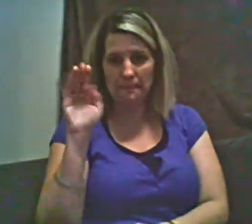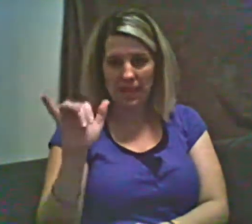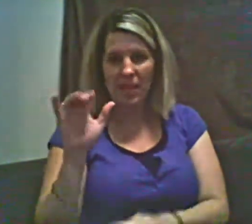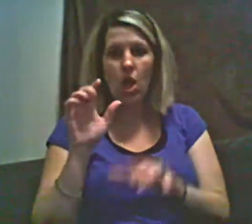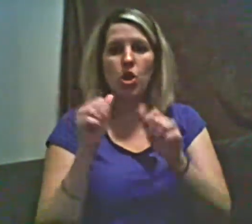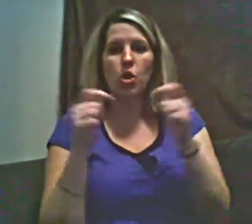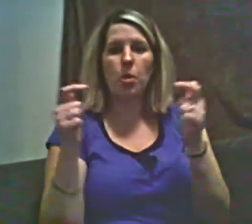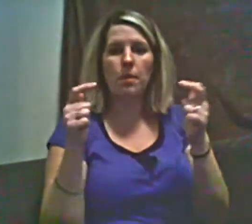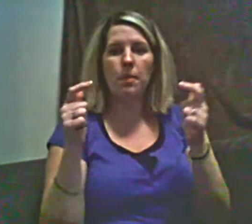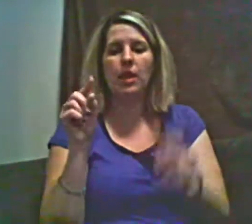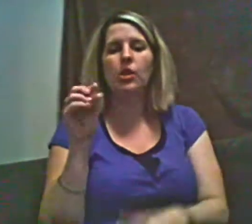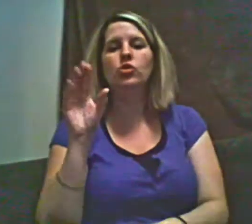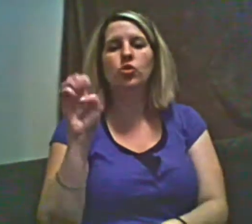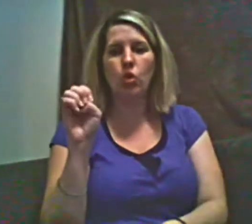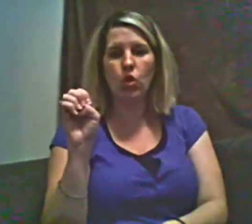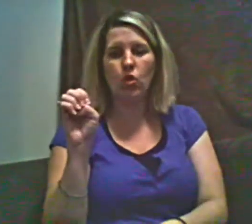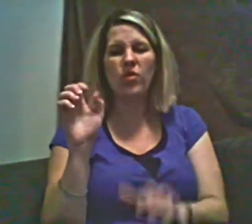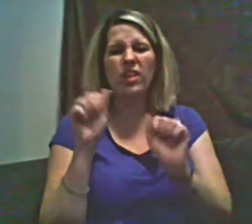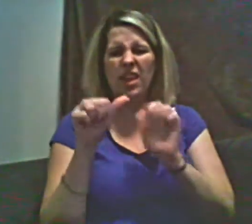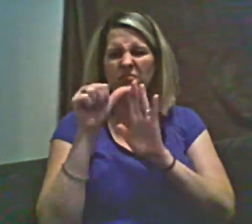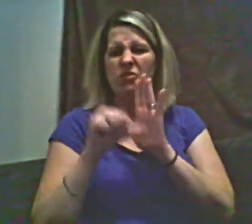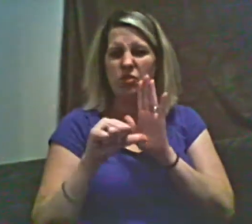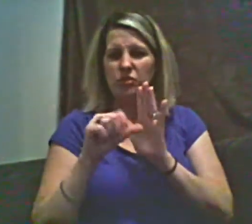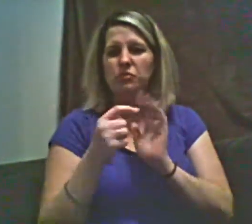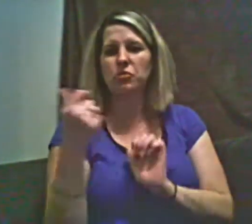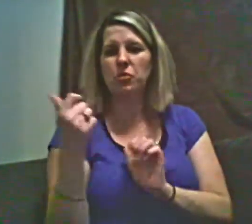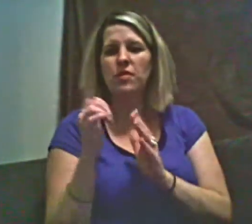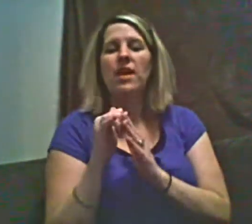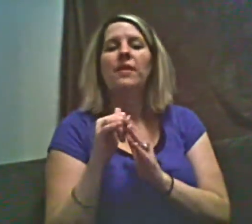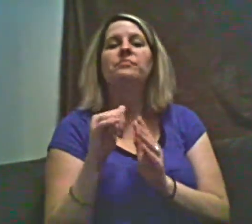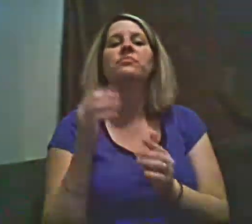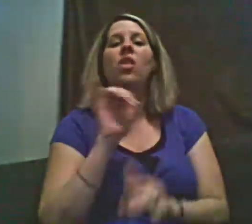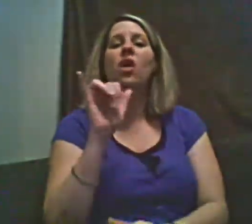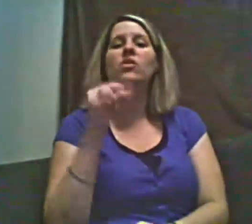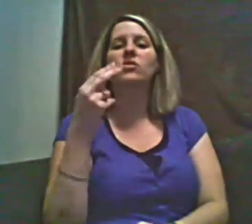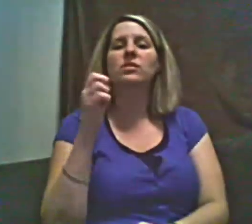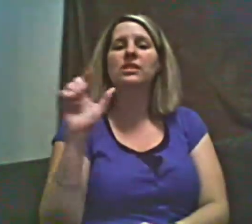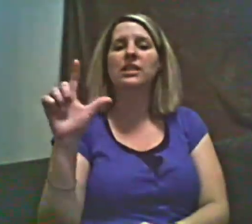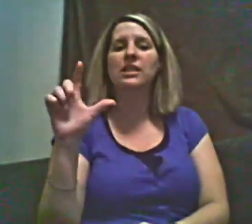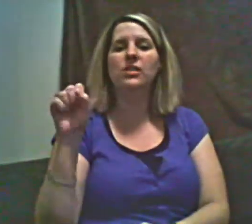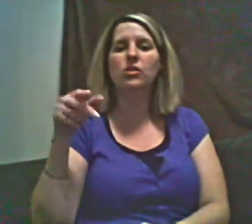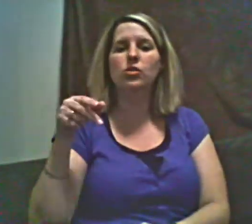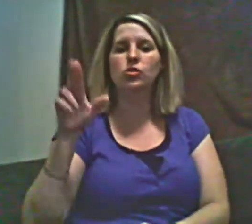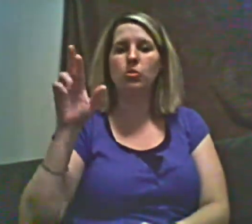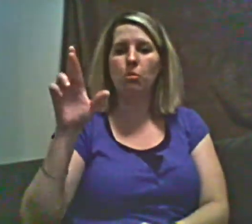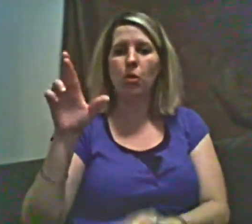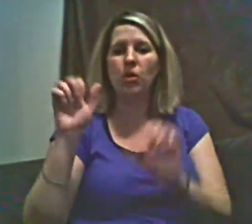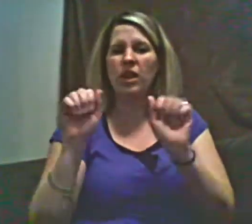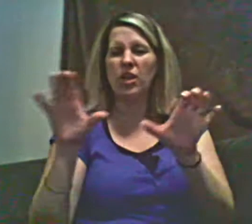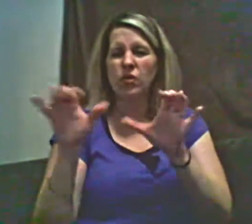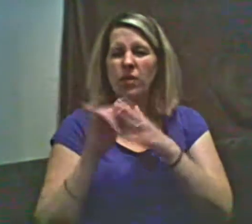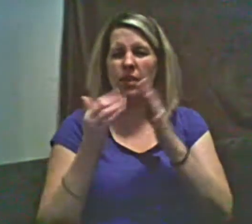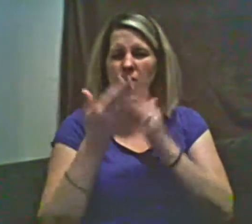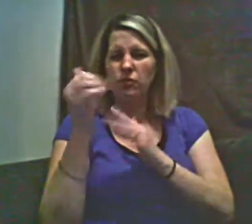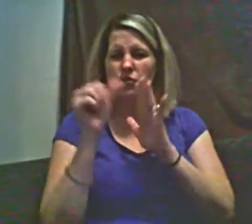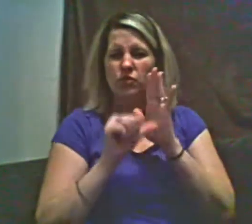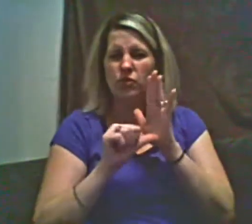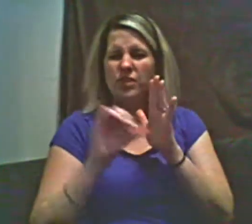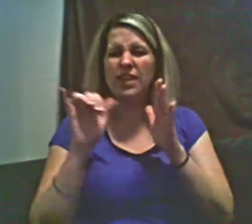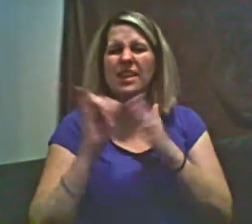like heel spurs. They can do that surgically. A heel spur is kind of like a pointed bone coming off your